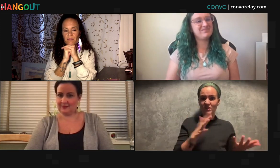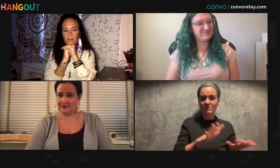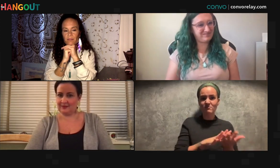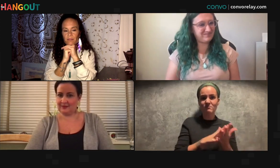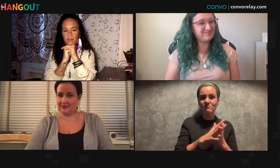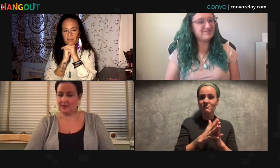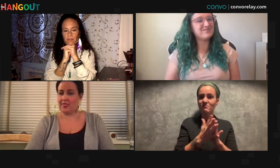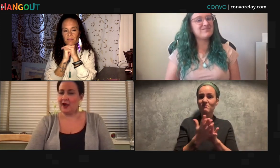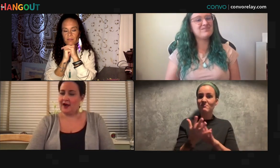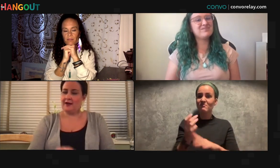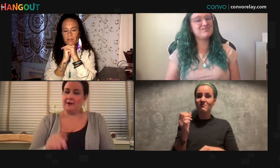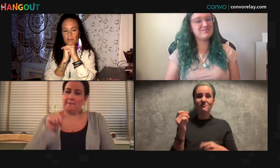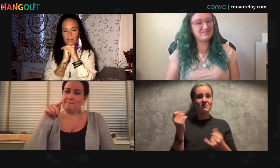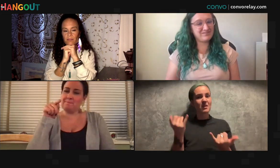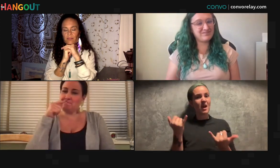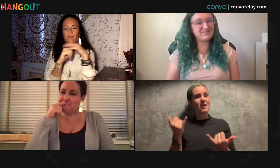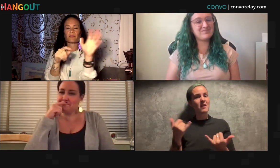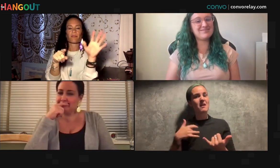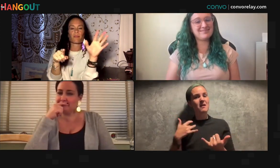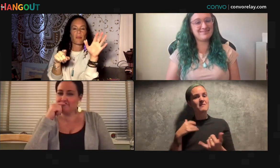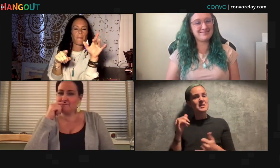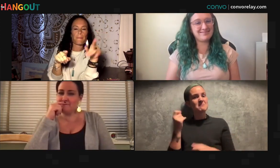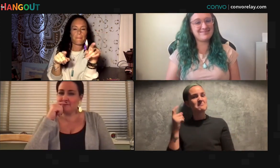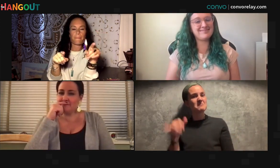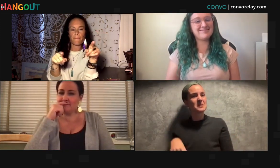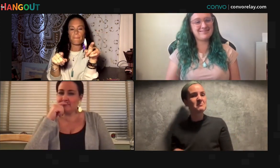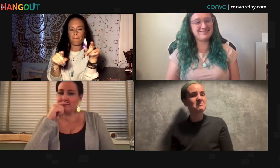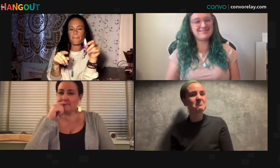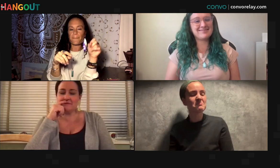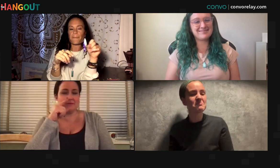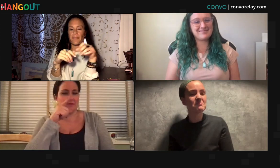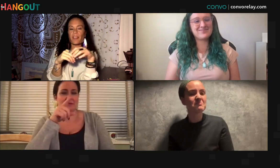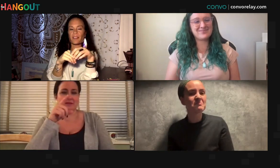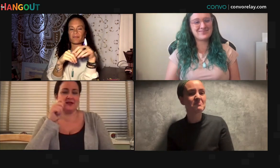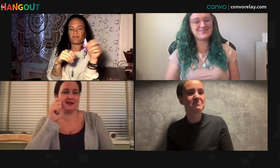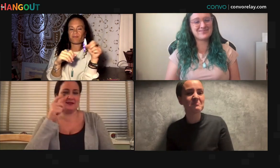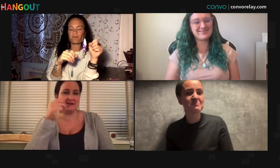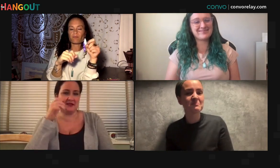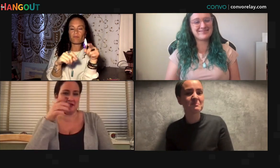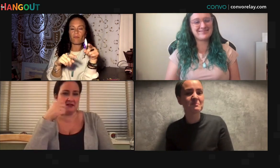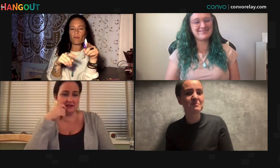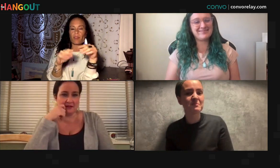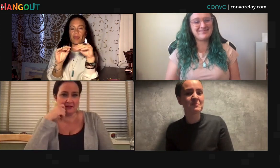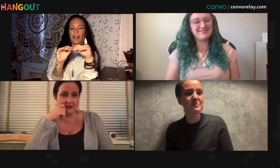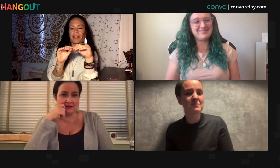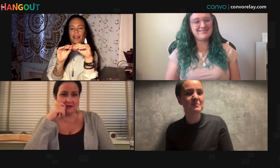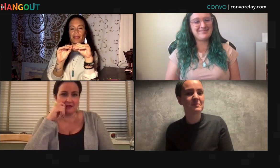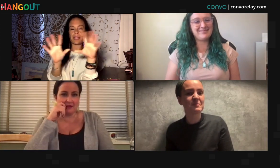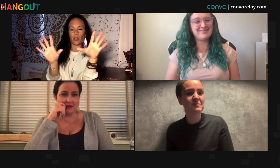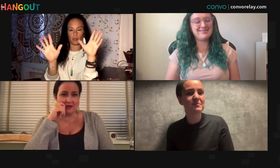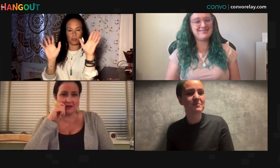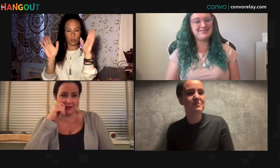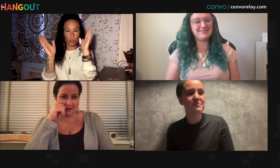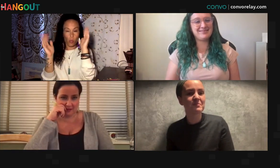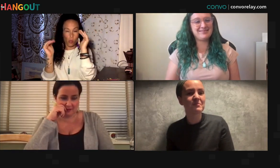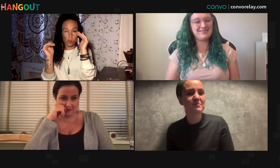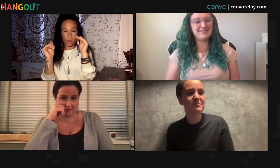thing. It comes in its own time. And over time, I've started to understand the concept a lot more.